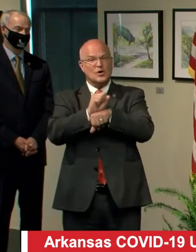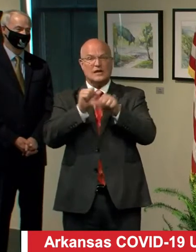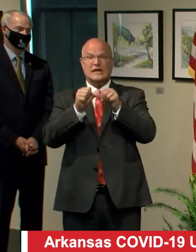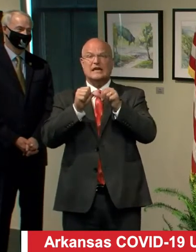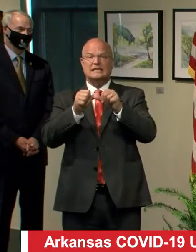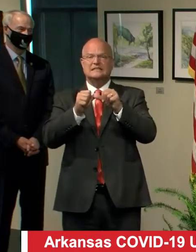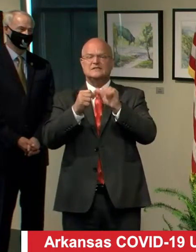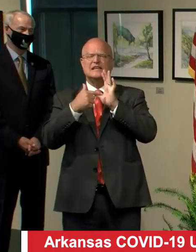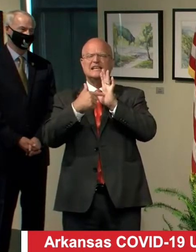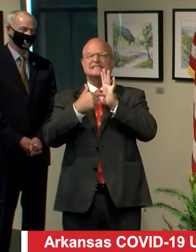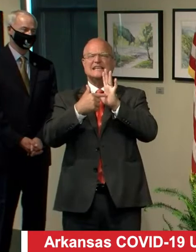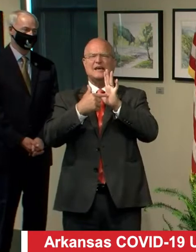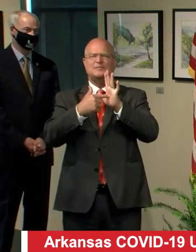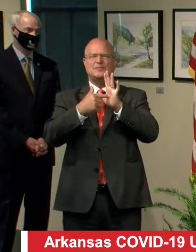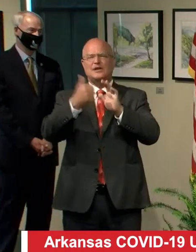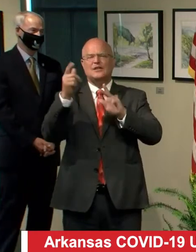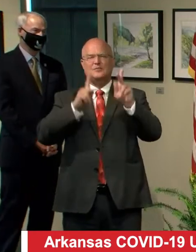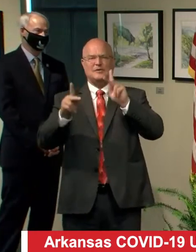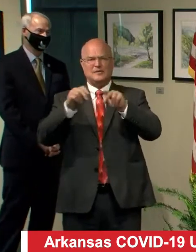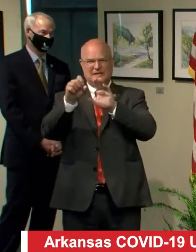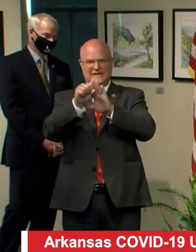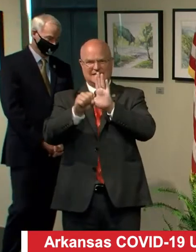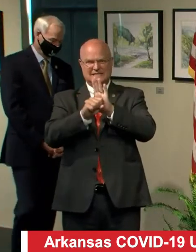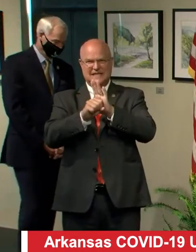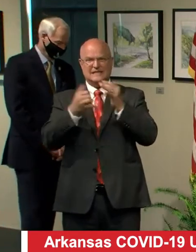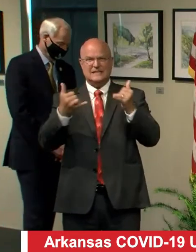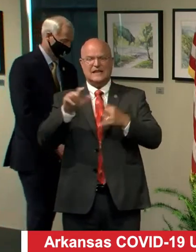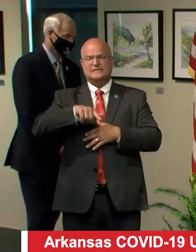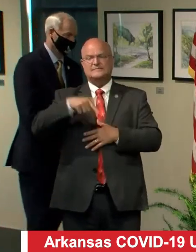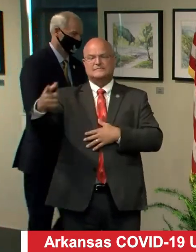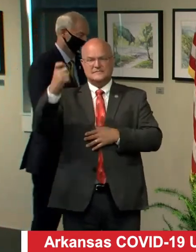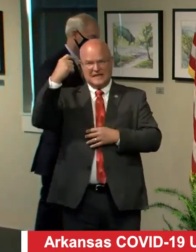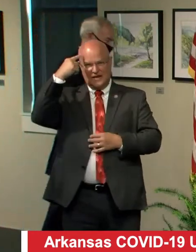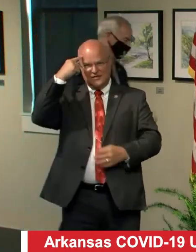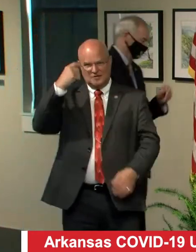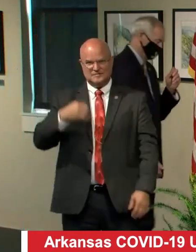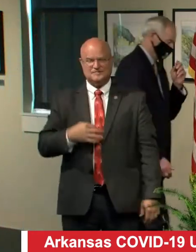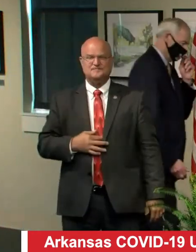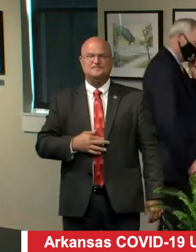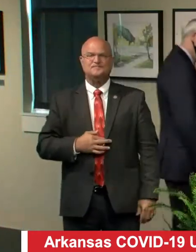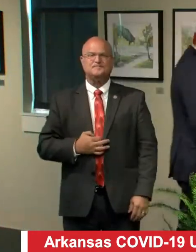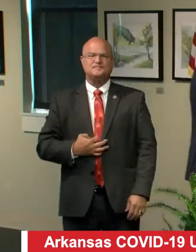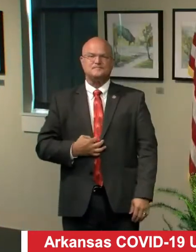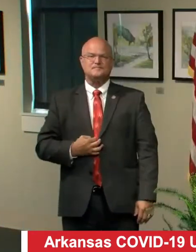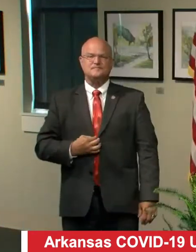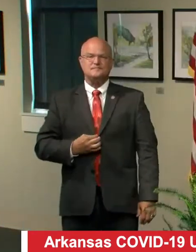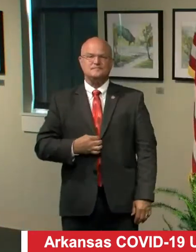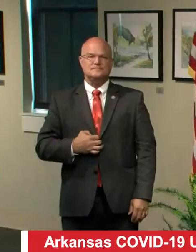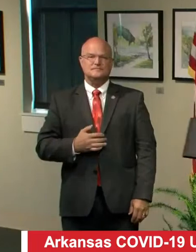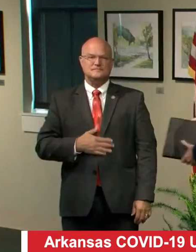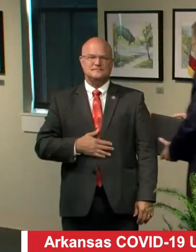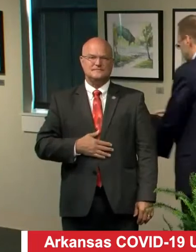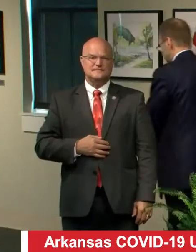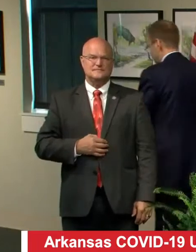to be an example for the rest of us in this state. Thank you. With that, I'm going to turn it back over to the governor.